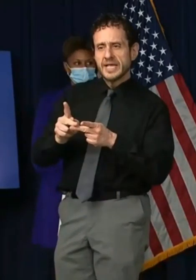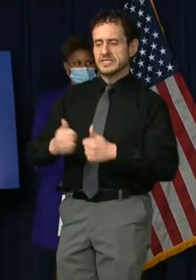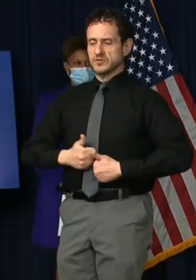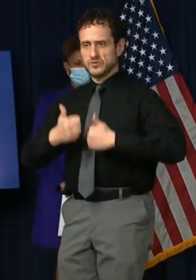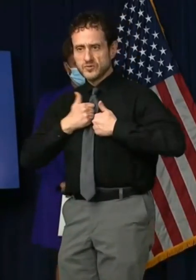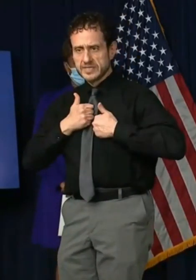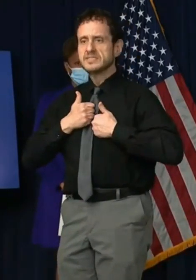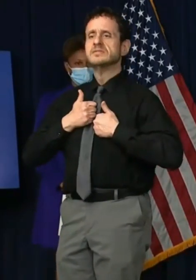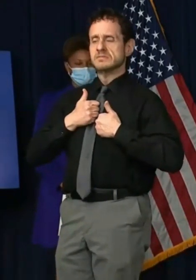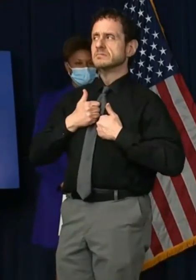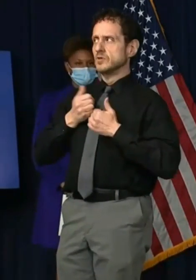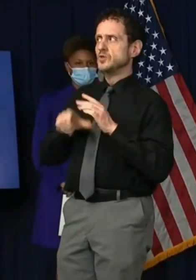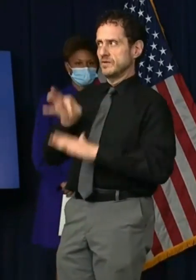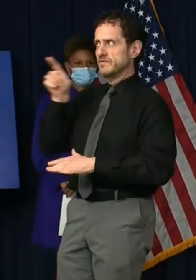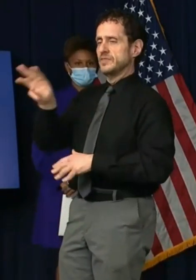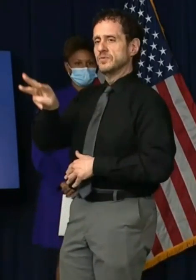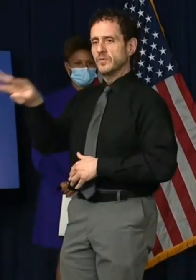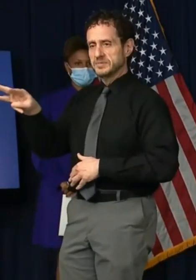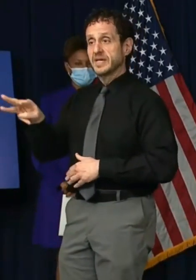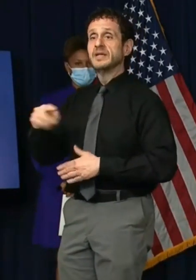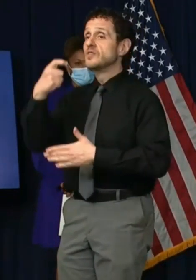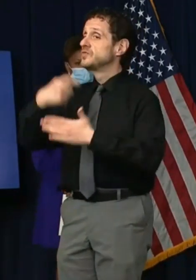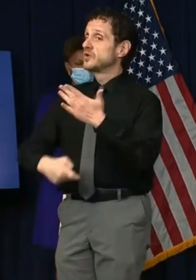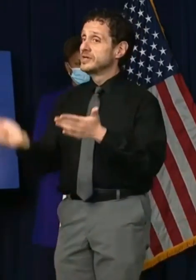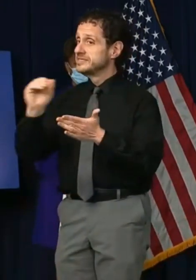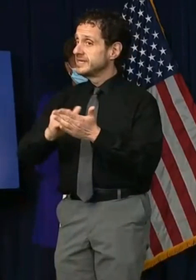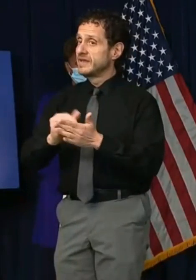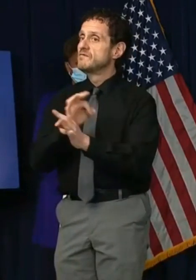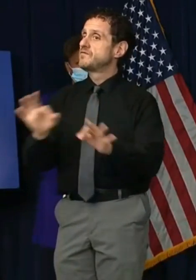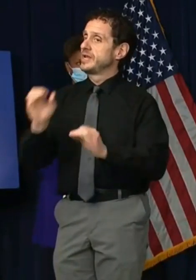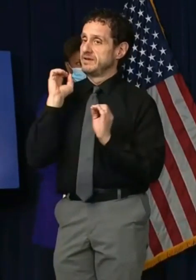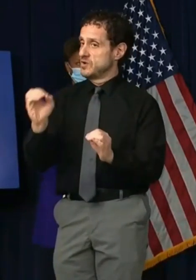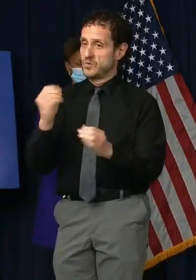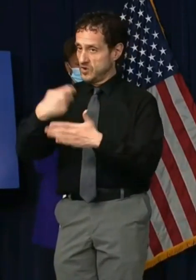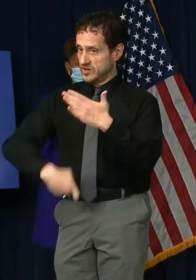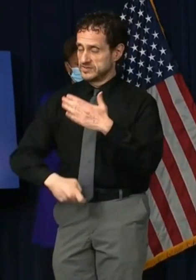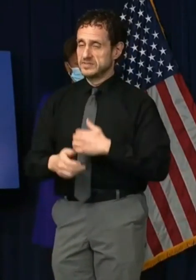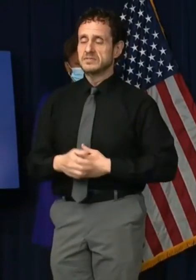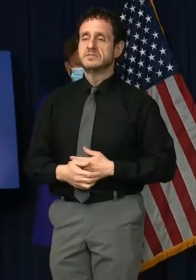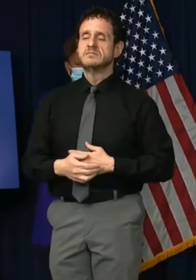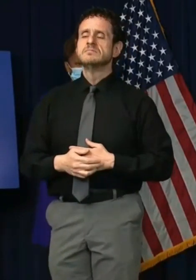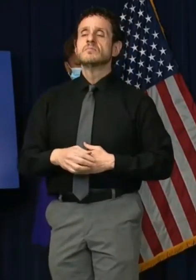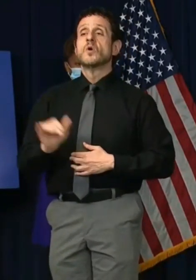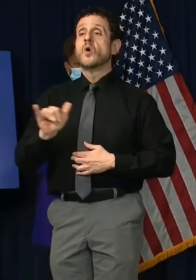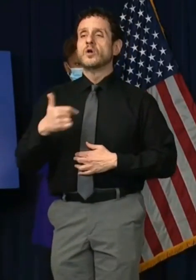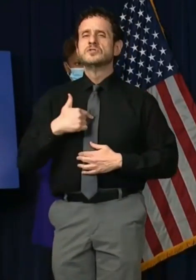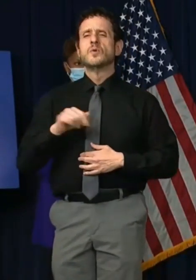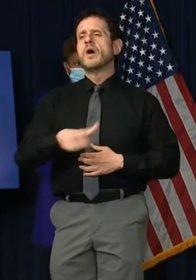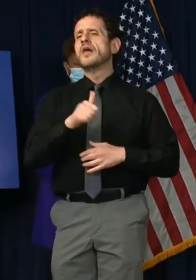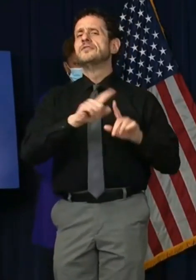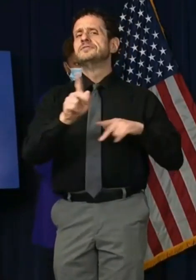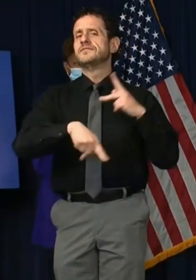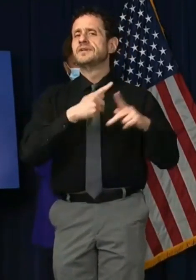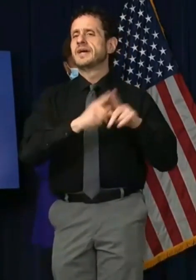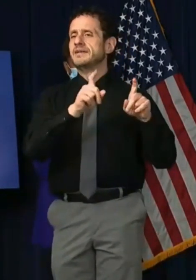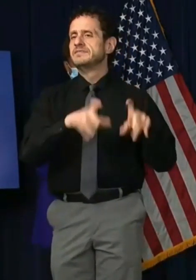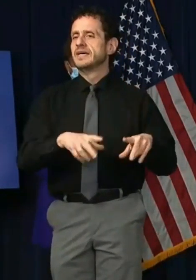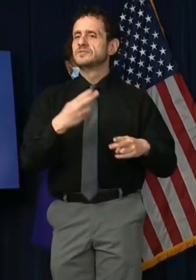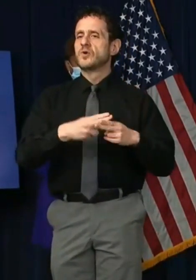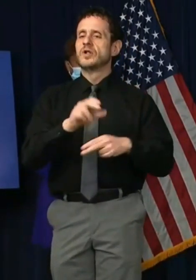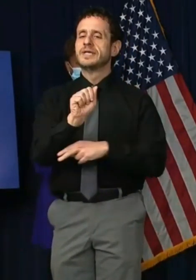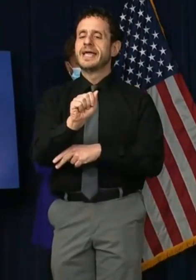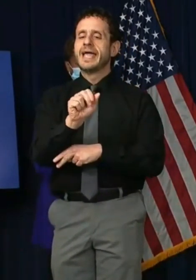free. I also want to talk briefly today about antibody tests, which have been in the